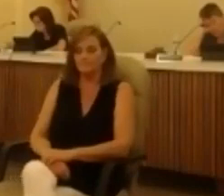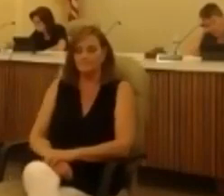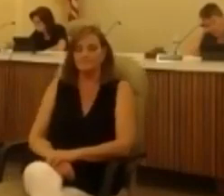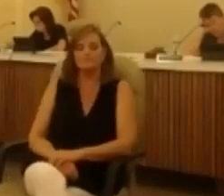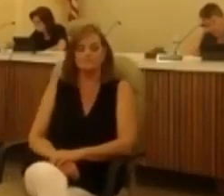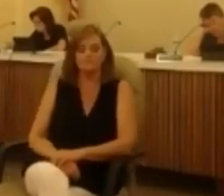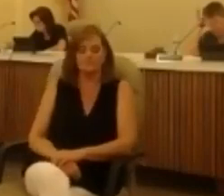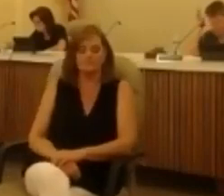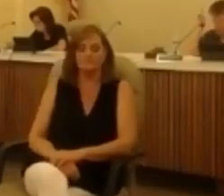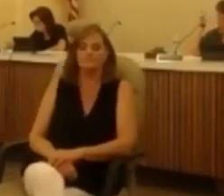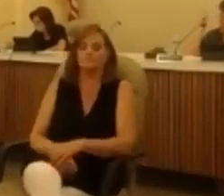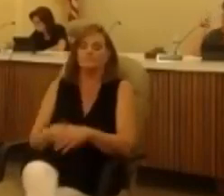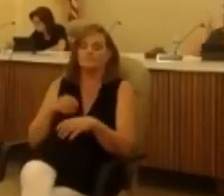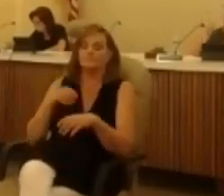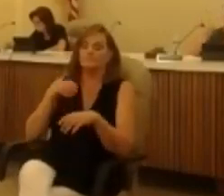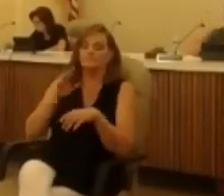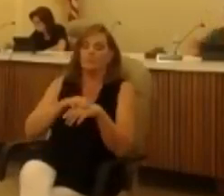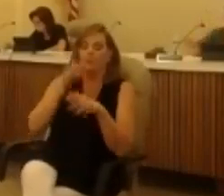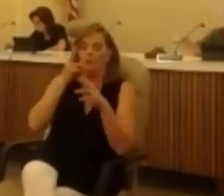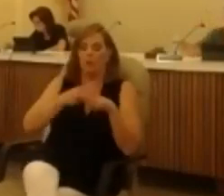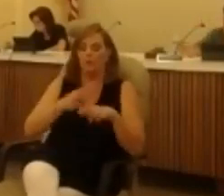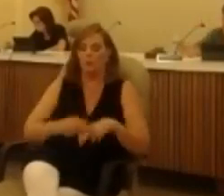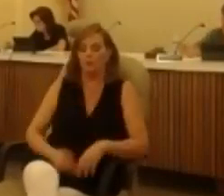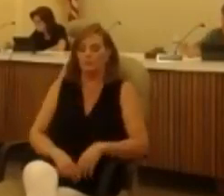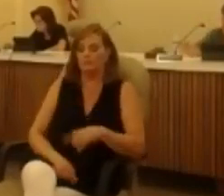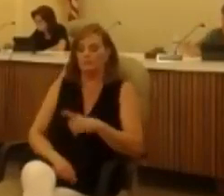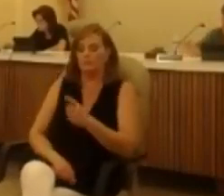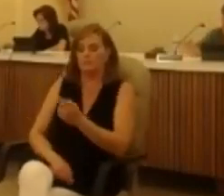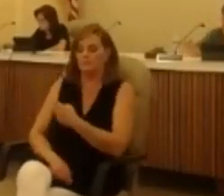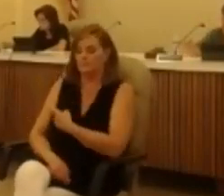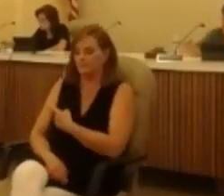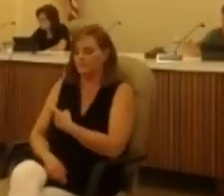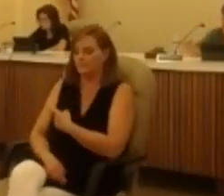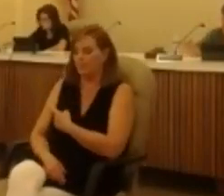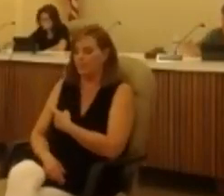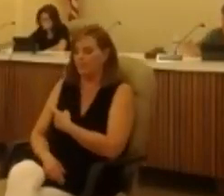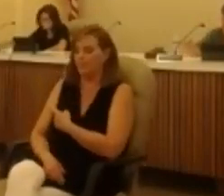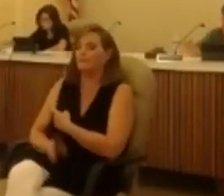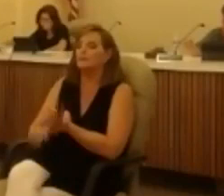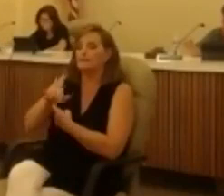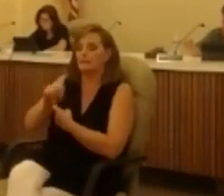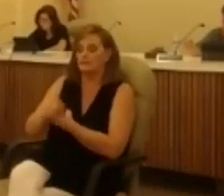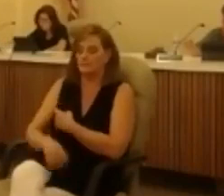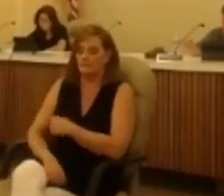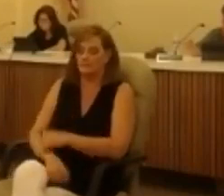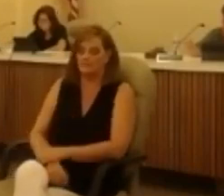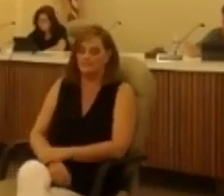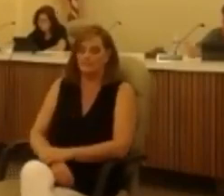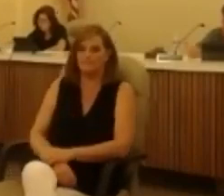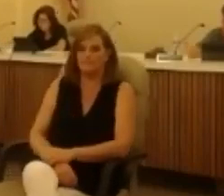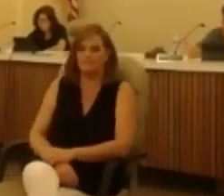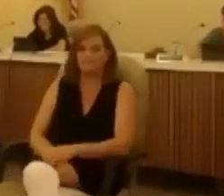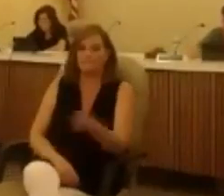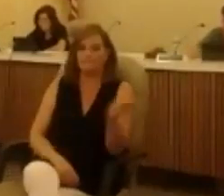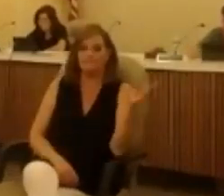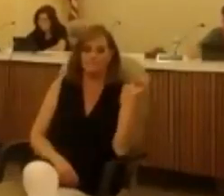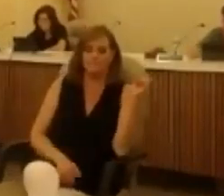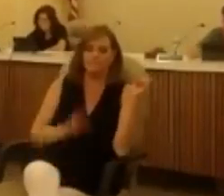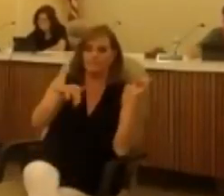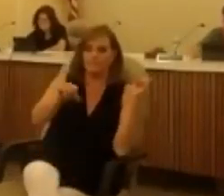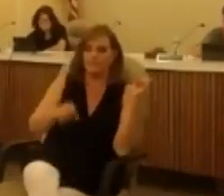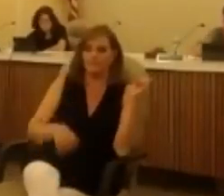Hearing none, please call the roll. Councilmember Barley, Aye. Councilmember Stafford,